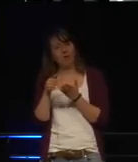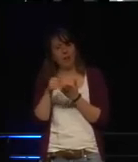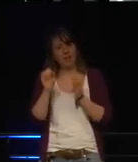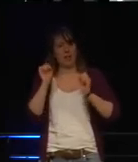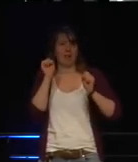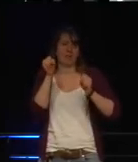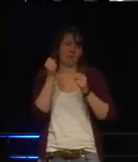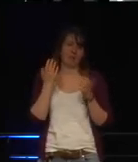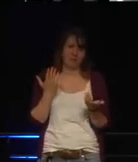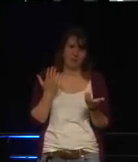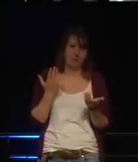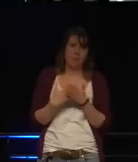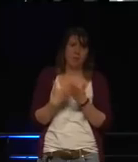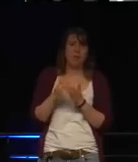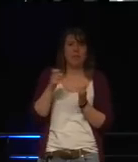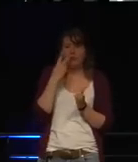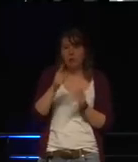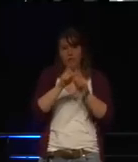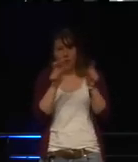it and take responsibility.